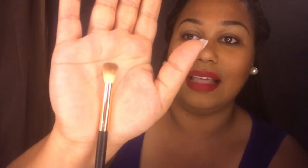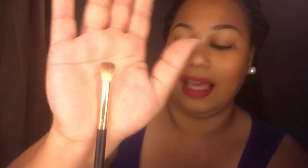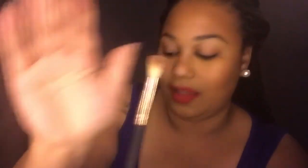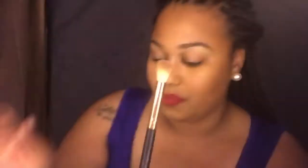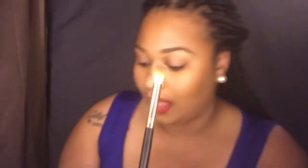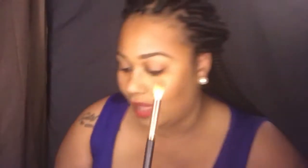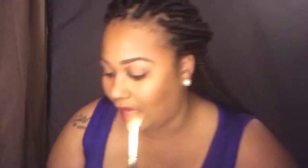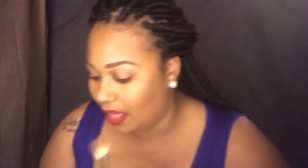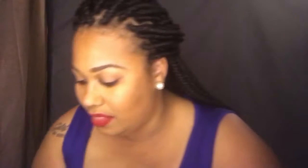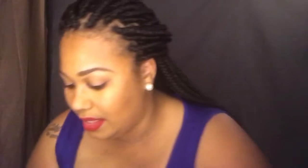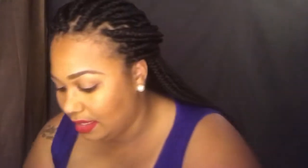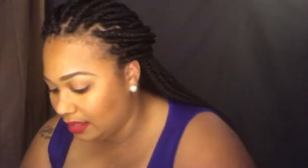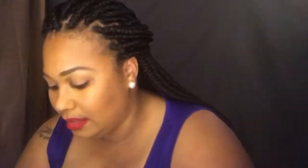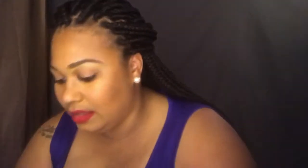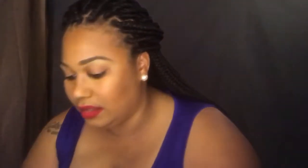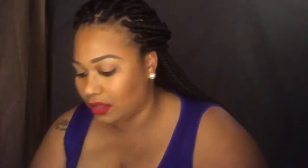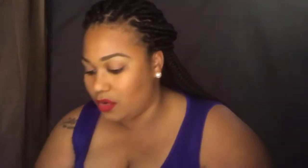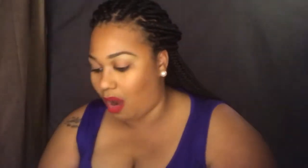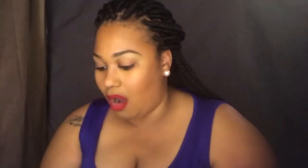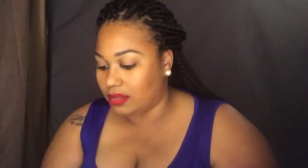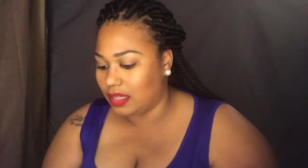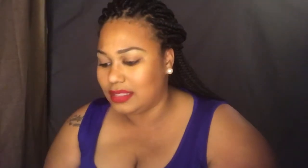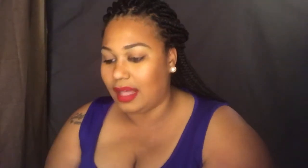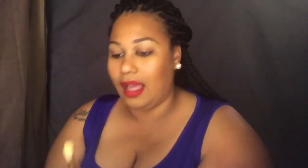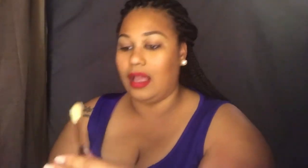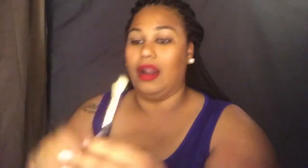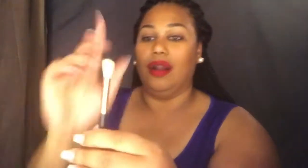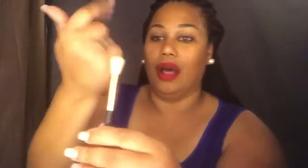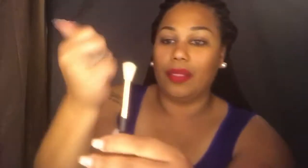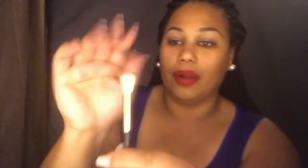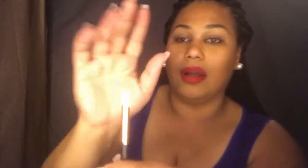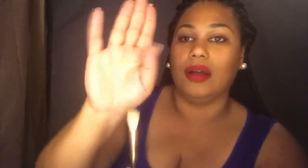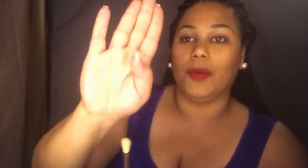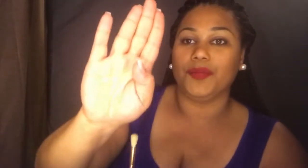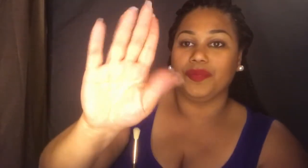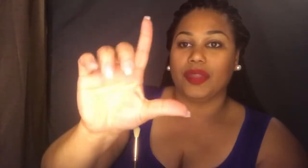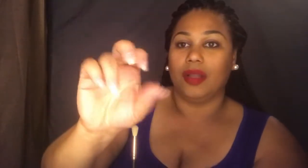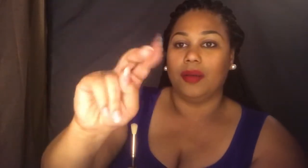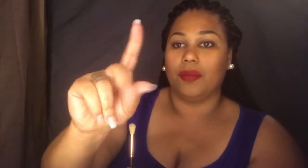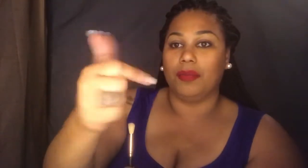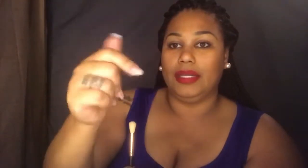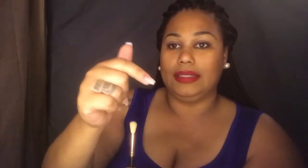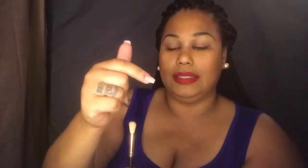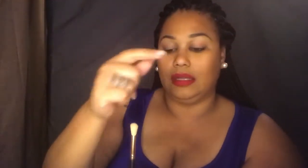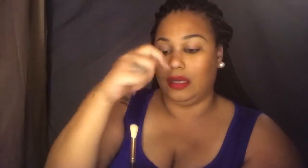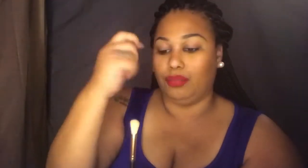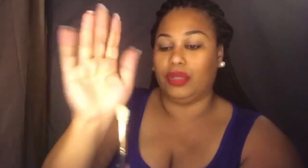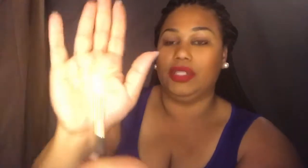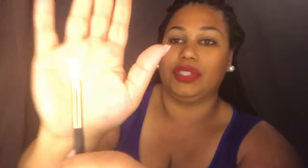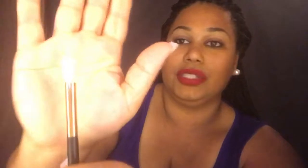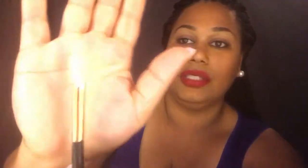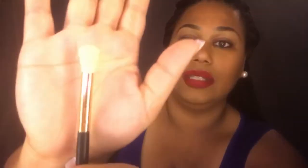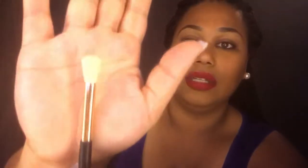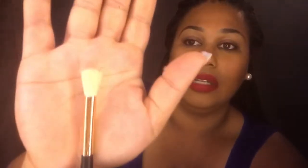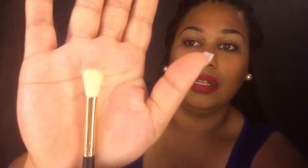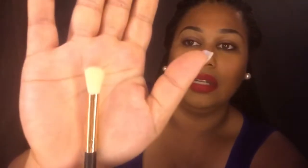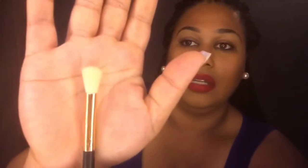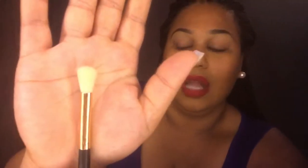that. And then you are, it's like another blending brush.